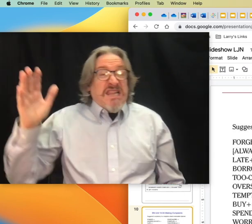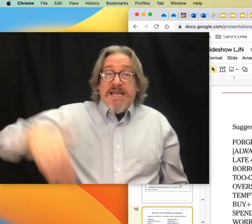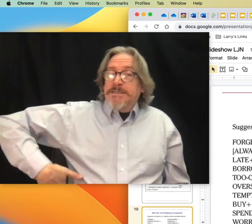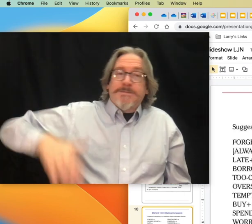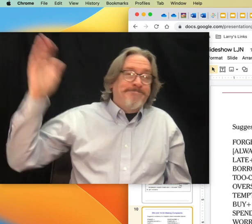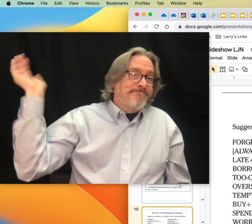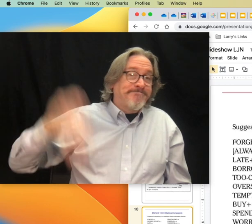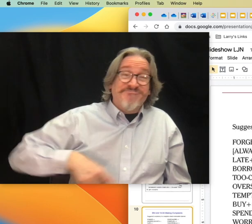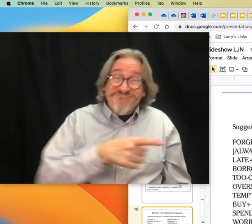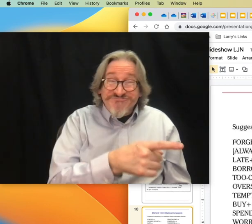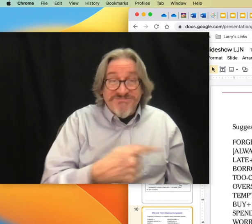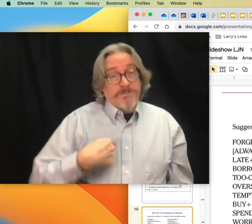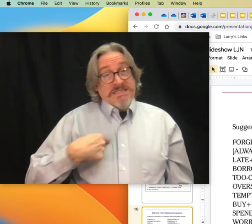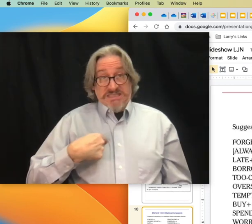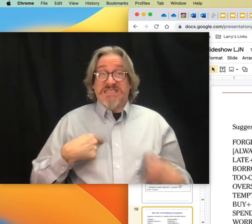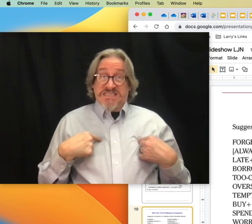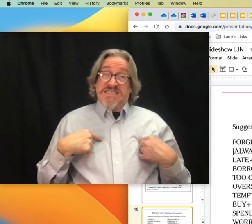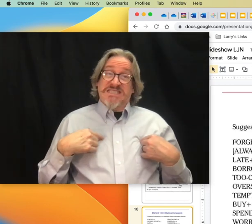Late.